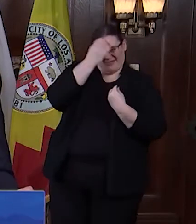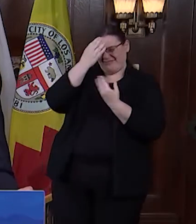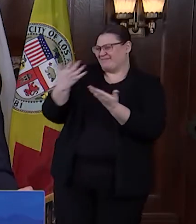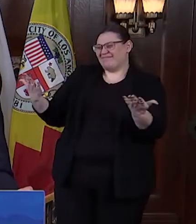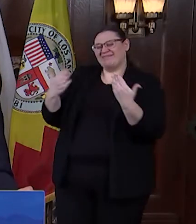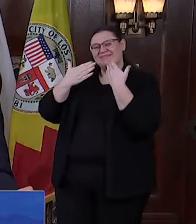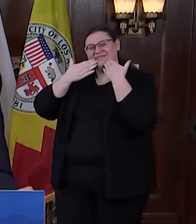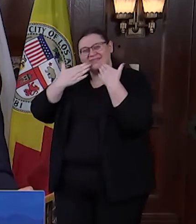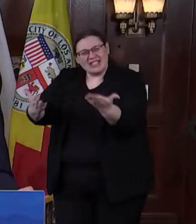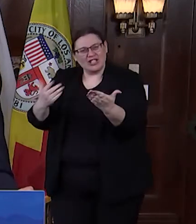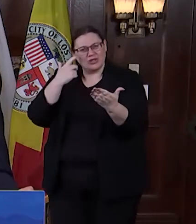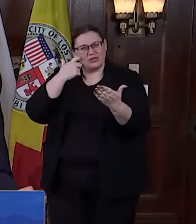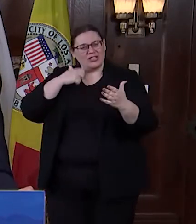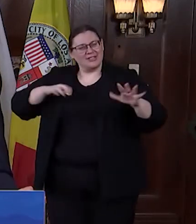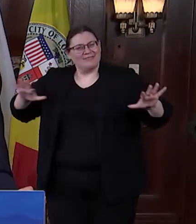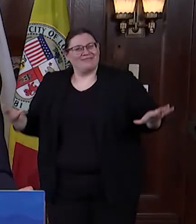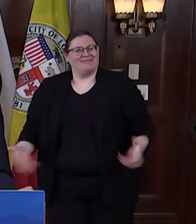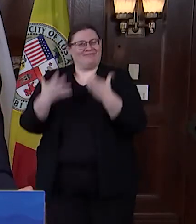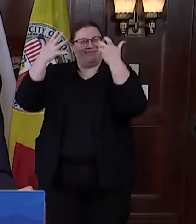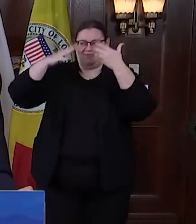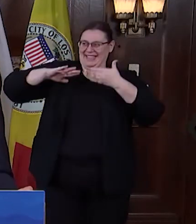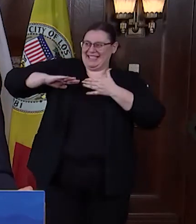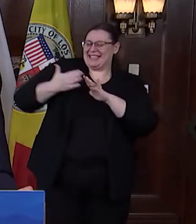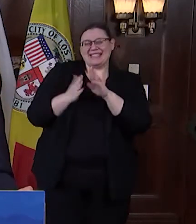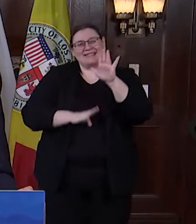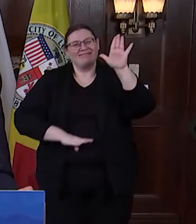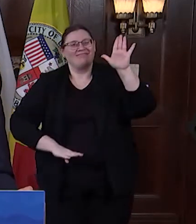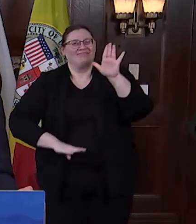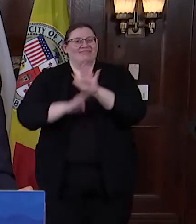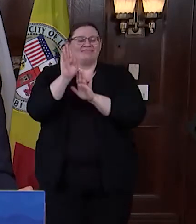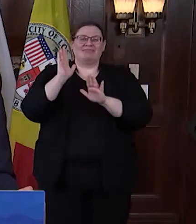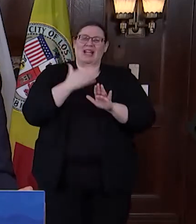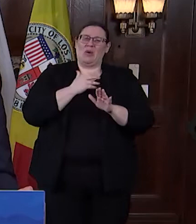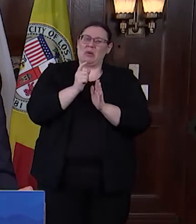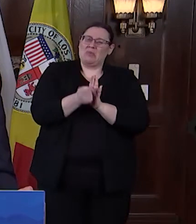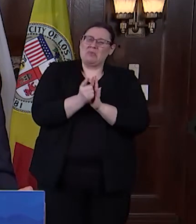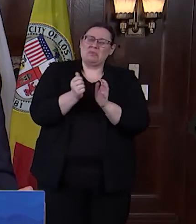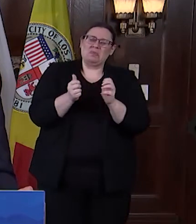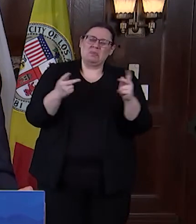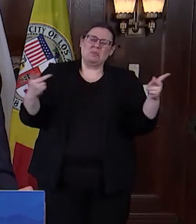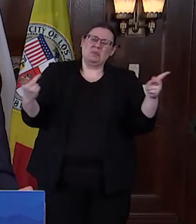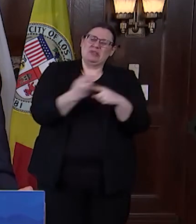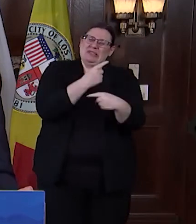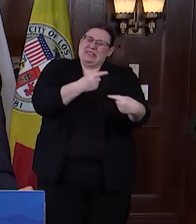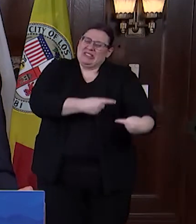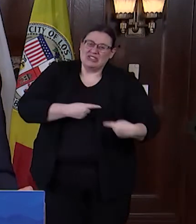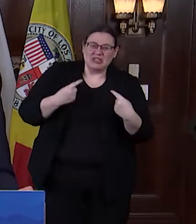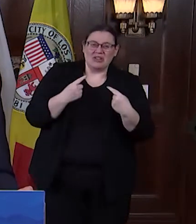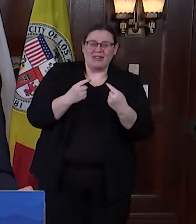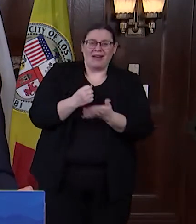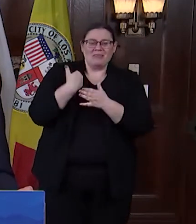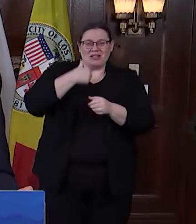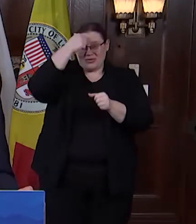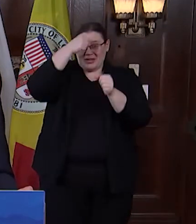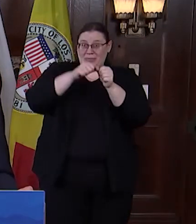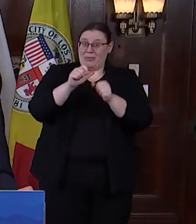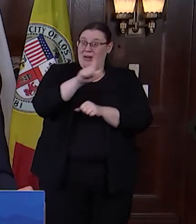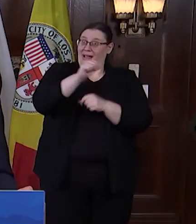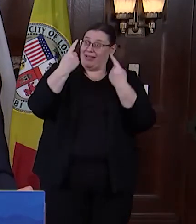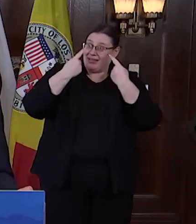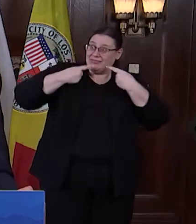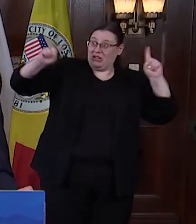lifted up the spirit of the city in our most difficult moment, and you have reminded us what LA greatness looks